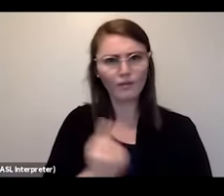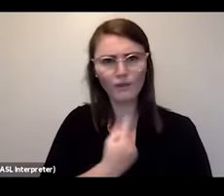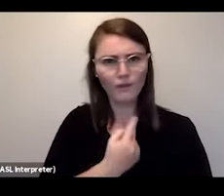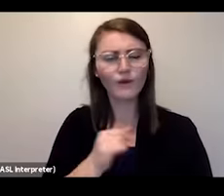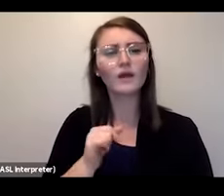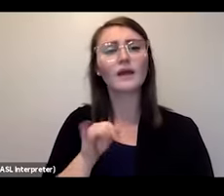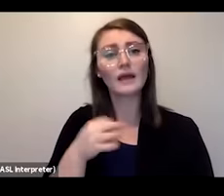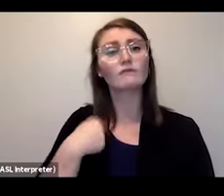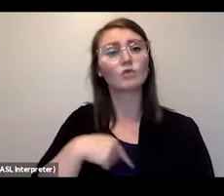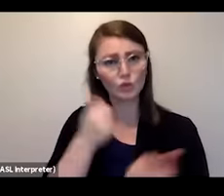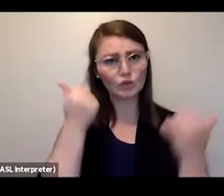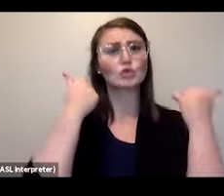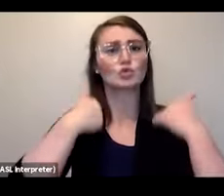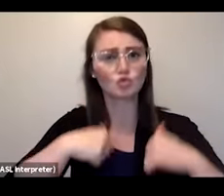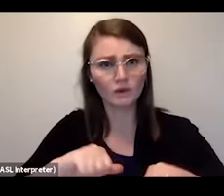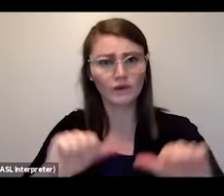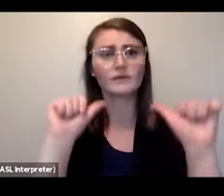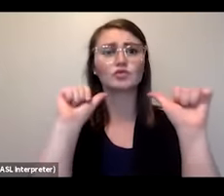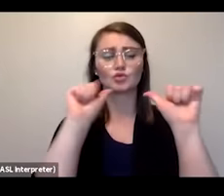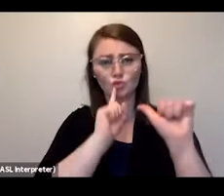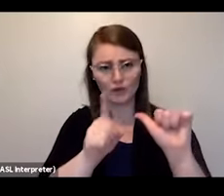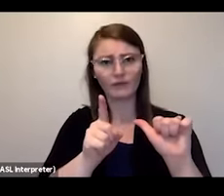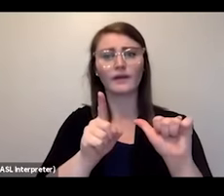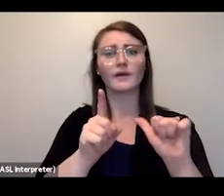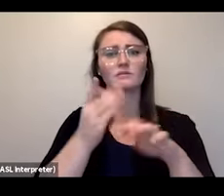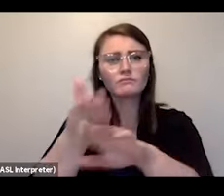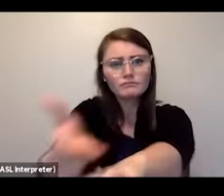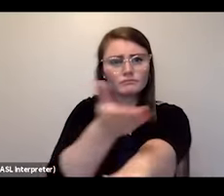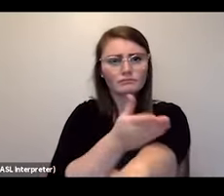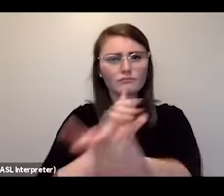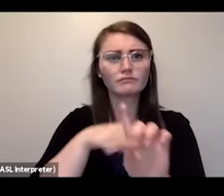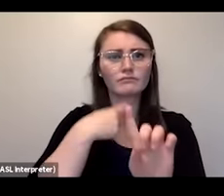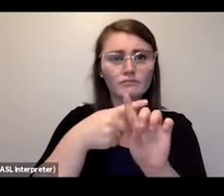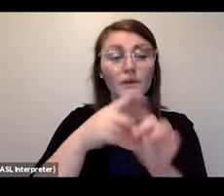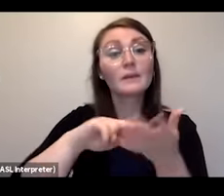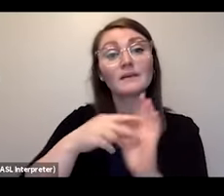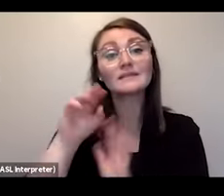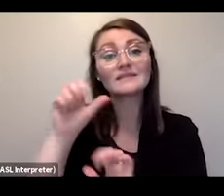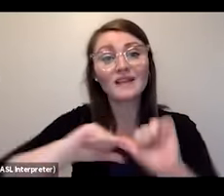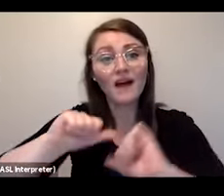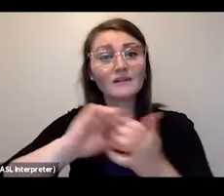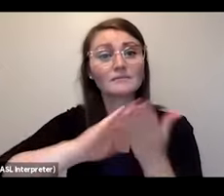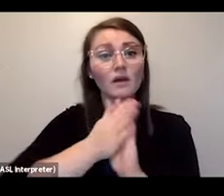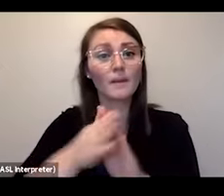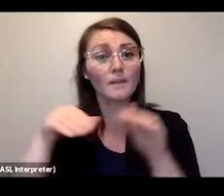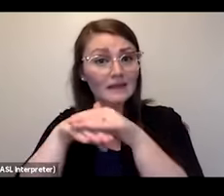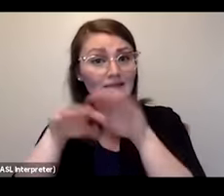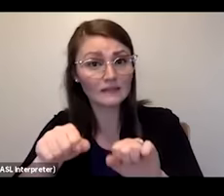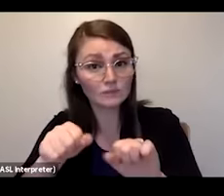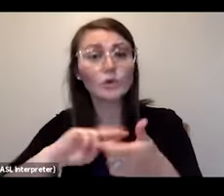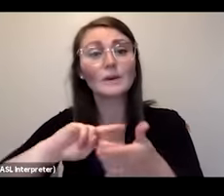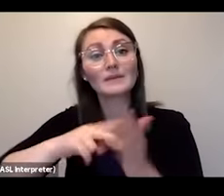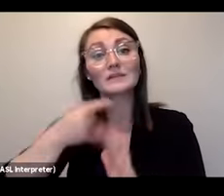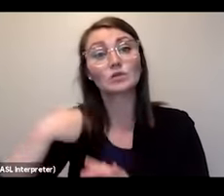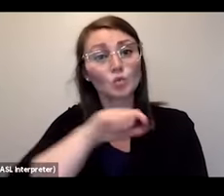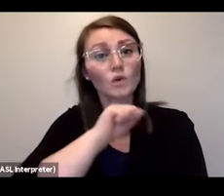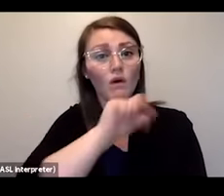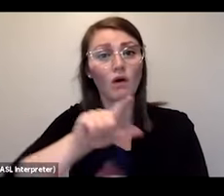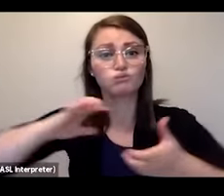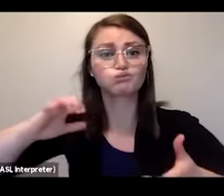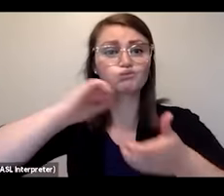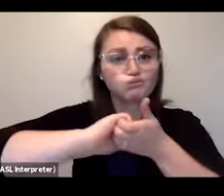to achieve meaningful change. Making science accessible means partnering with others. It means learning from